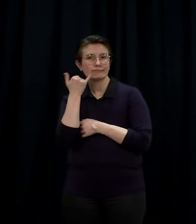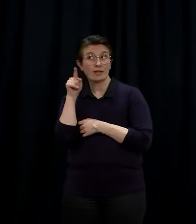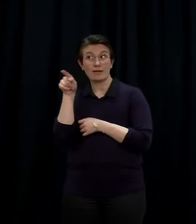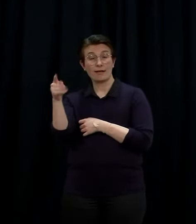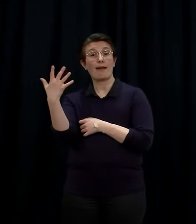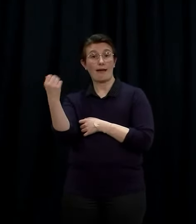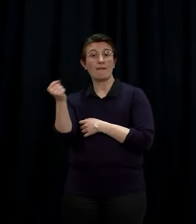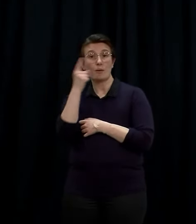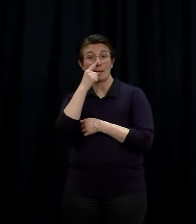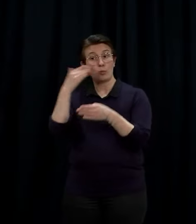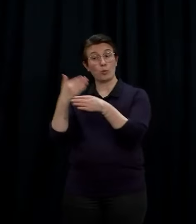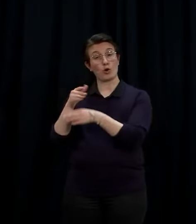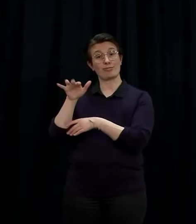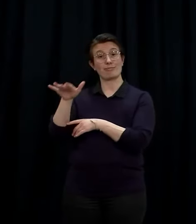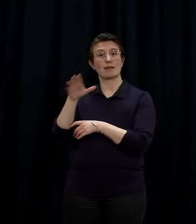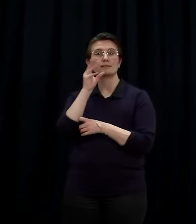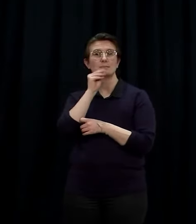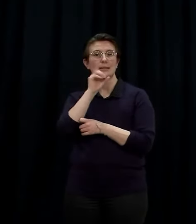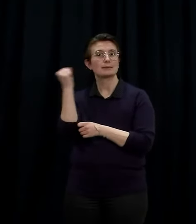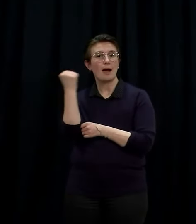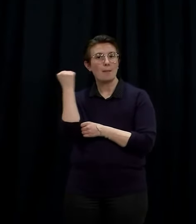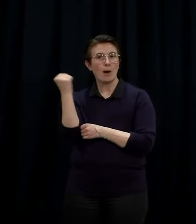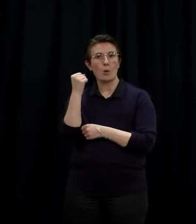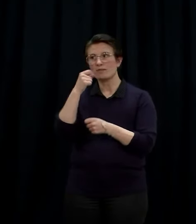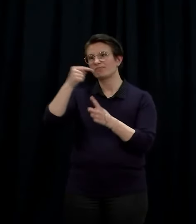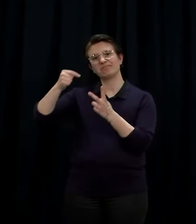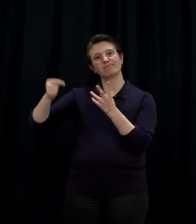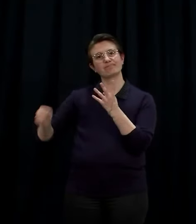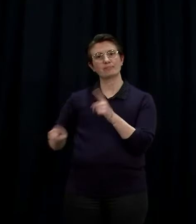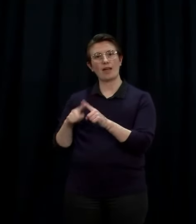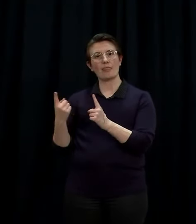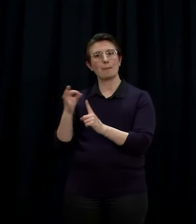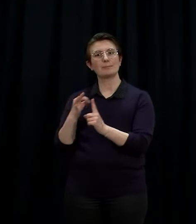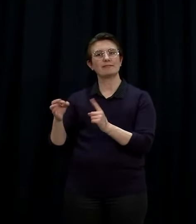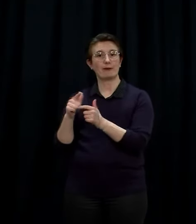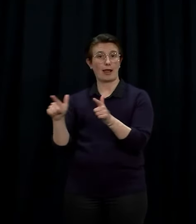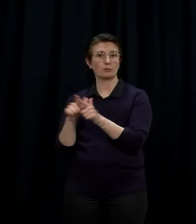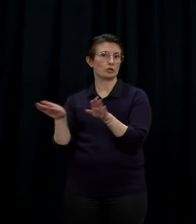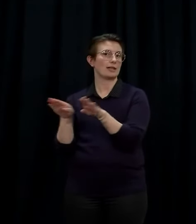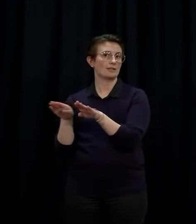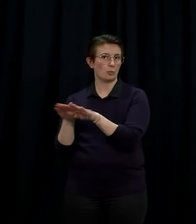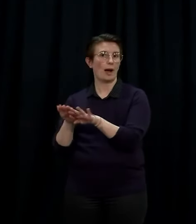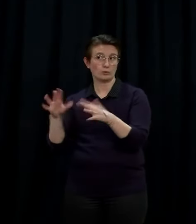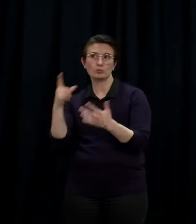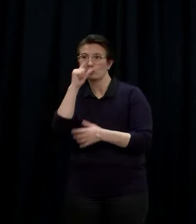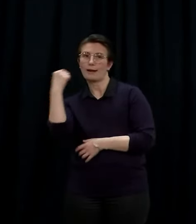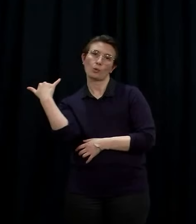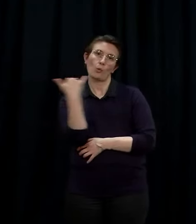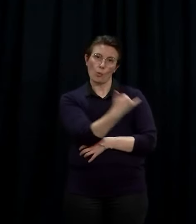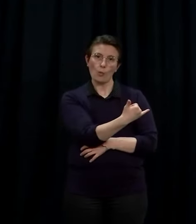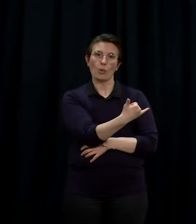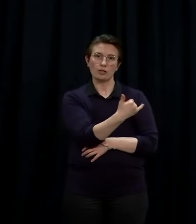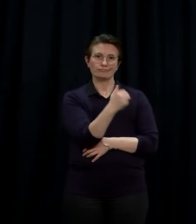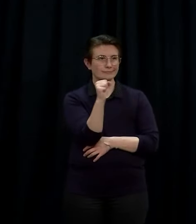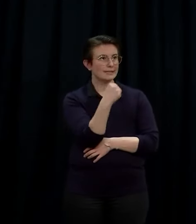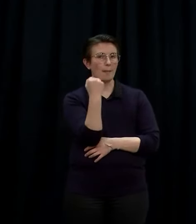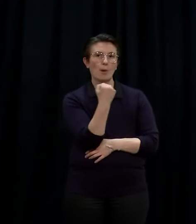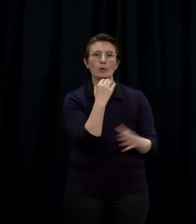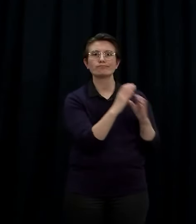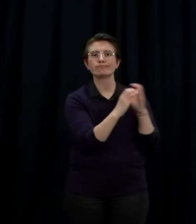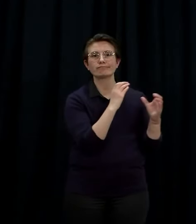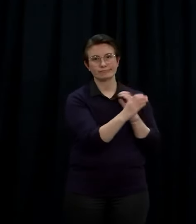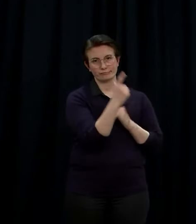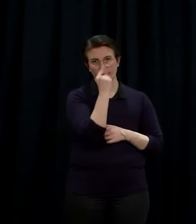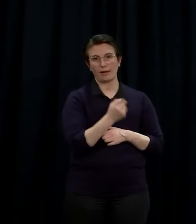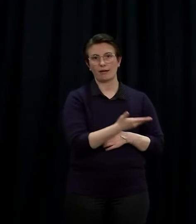languages, including many who speak Samoan. Do you have that data? Because I did ask a couple of days ago about how many Pacific-speaking contact tracers. Do you have